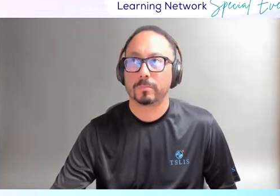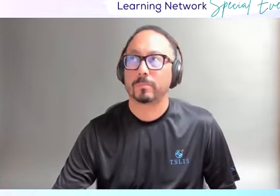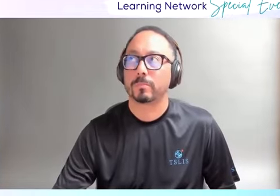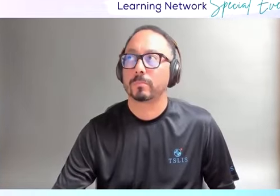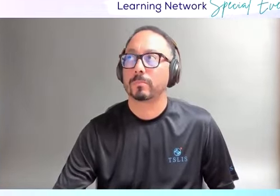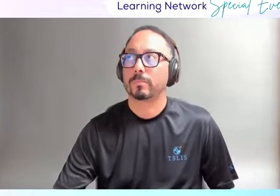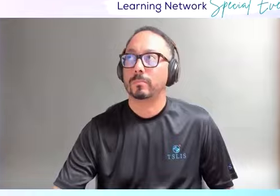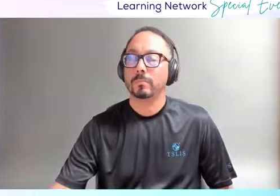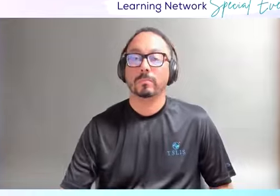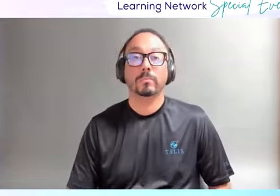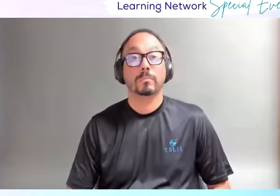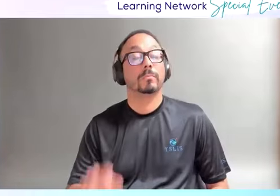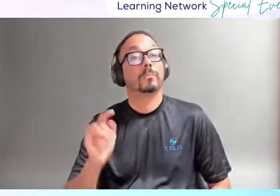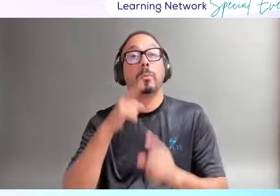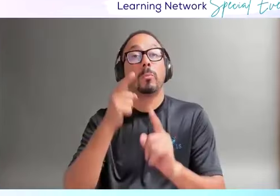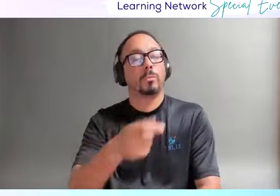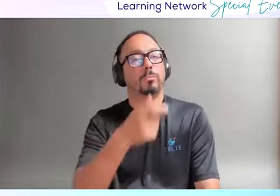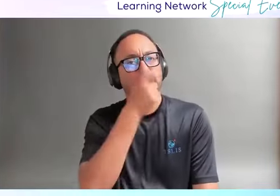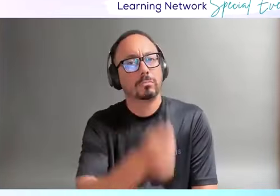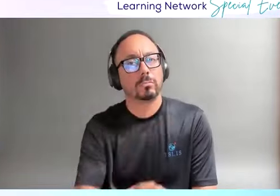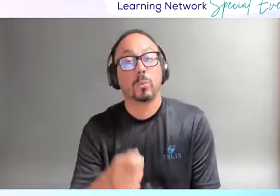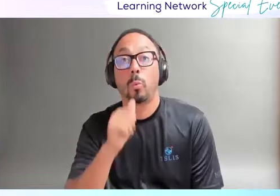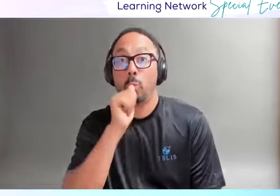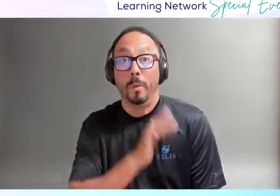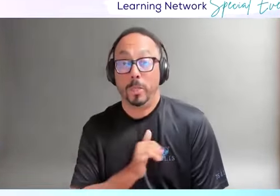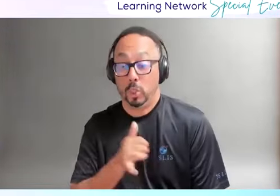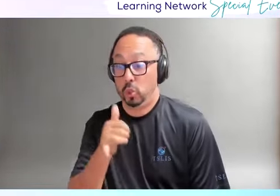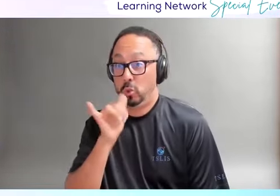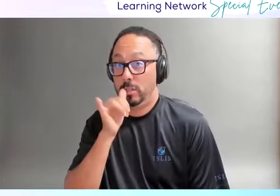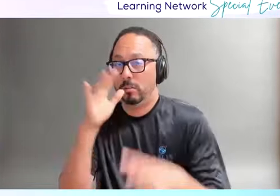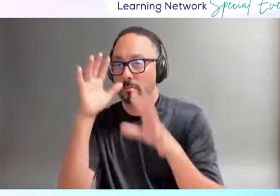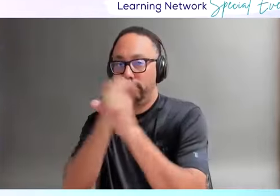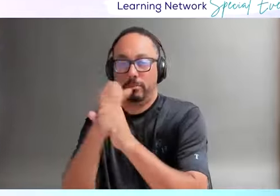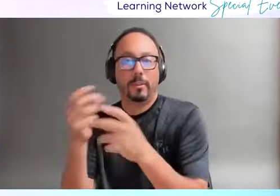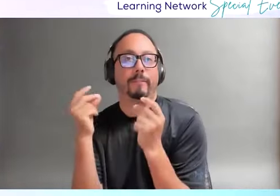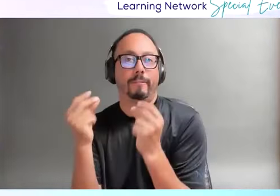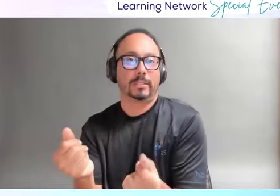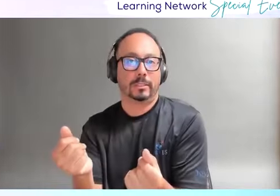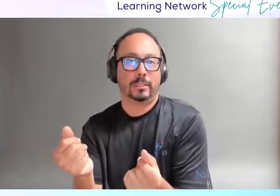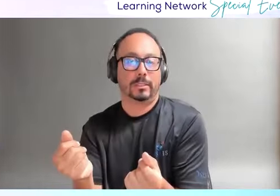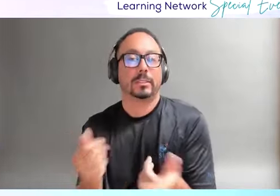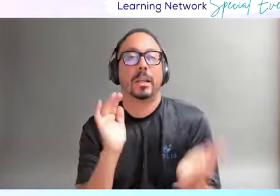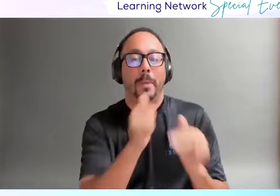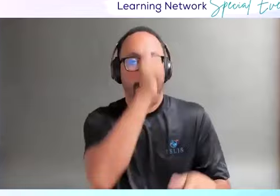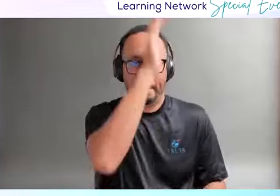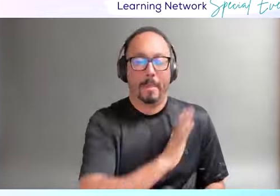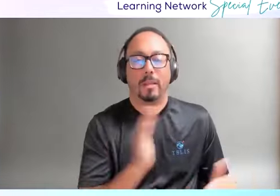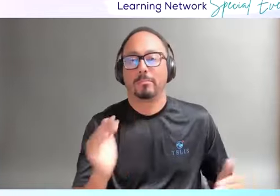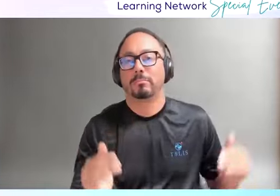much alcohol and get intoxicated much faster than males. There's more damage to organs, such as